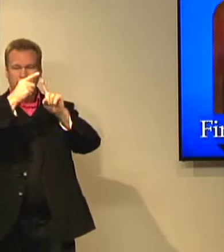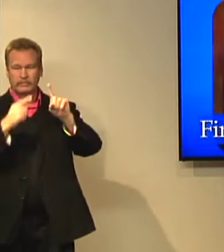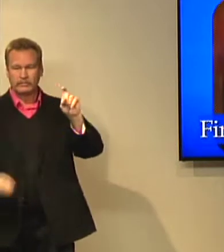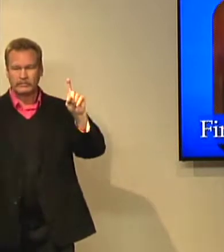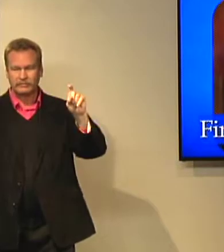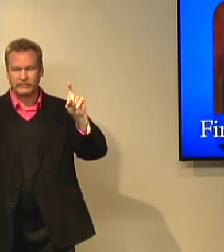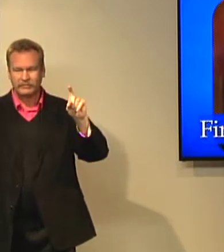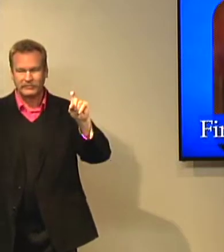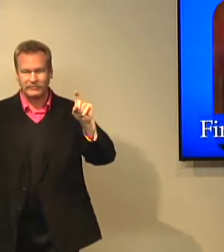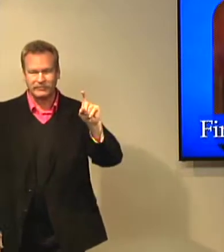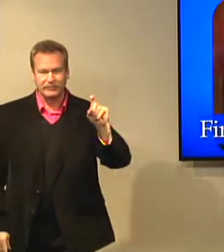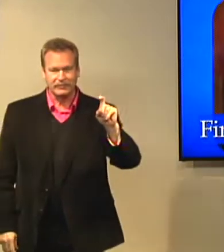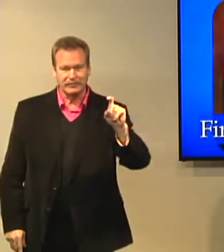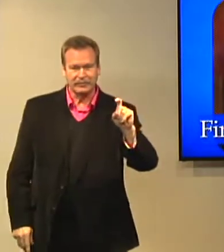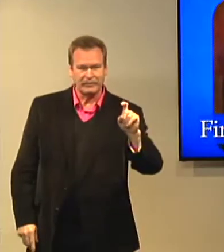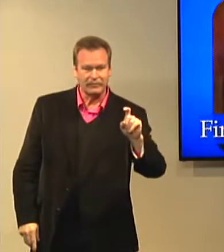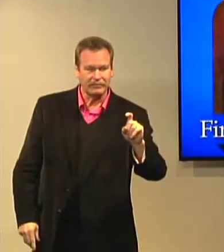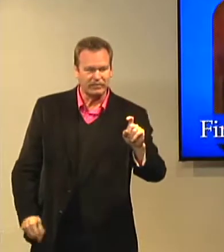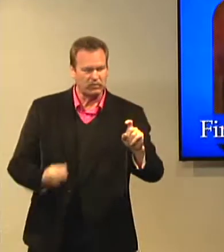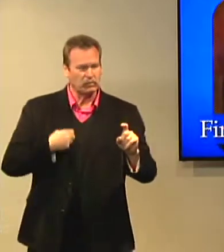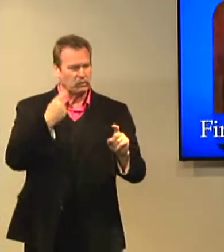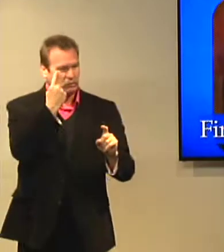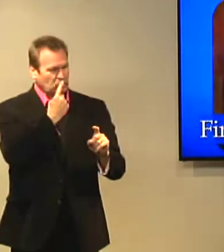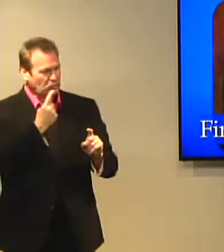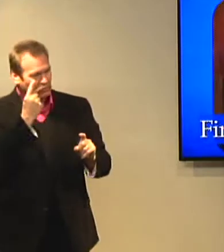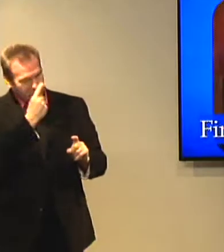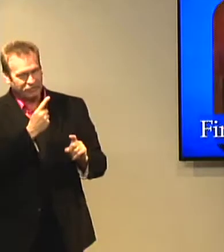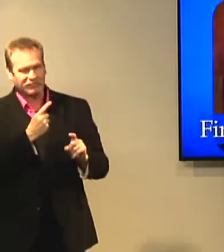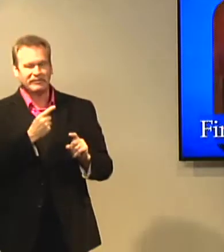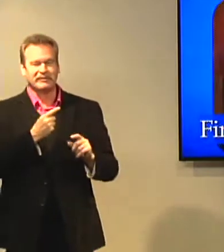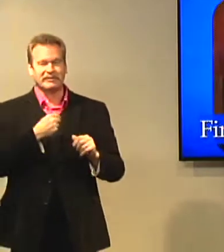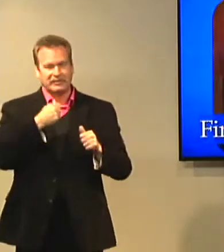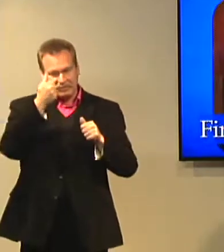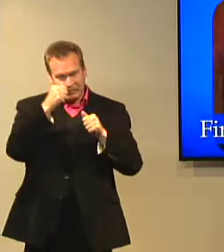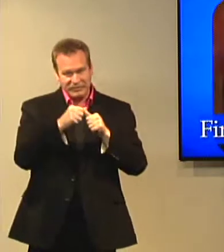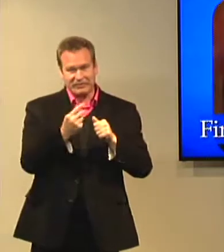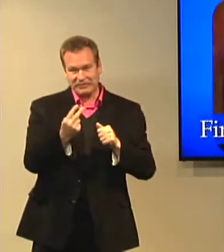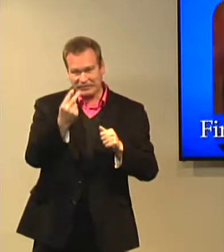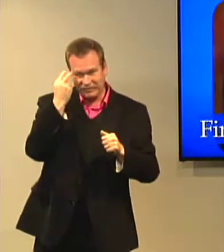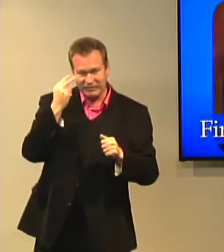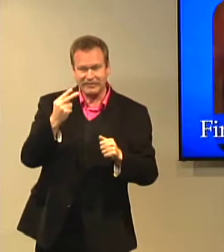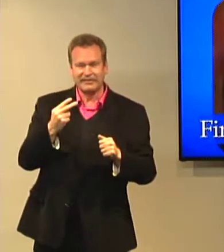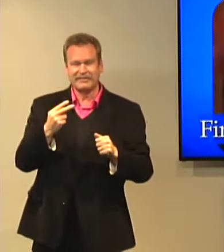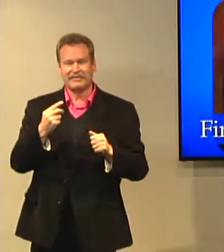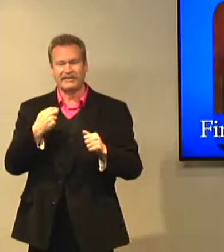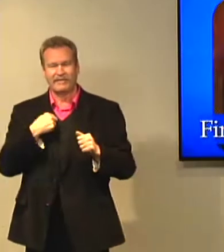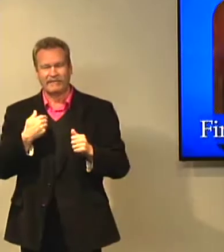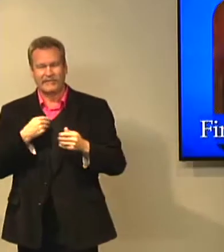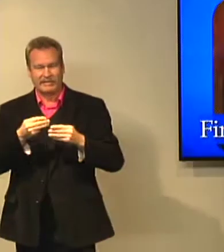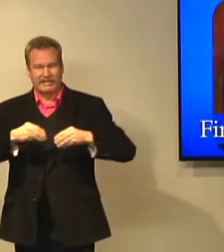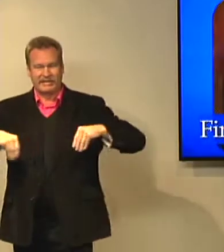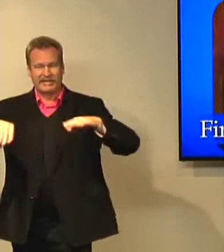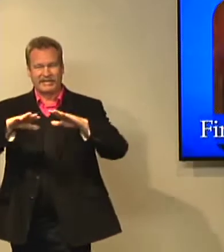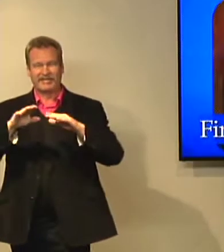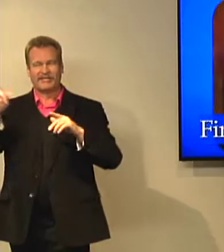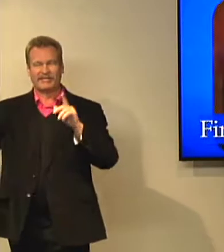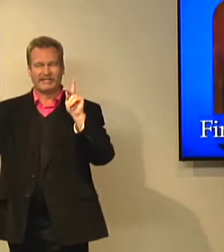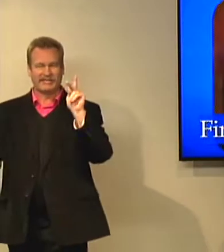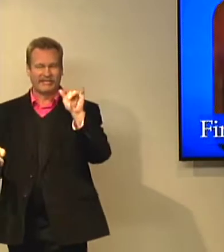Have you arrived at your goals yet? I was wondering about that. So I remember looking back in my life